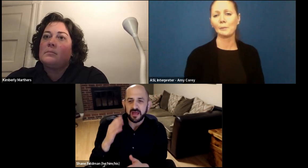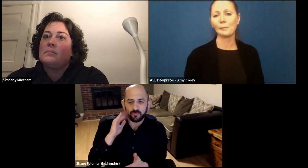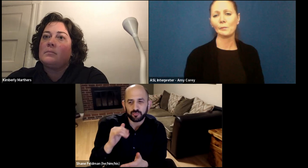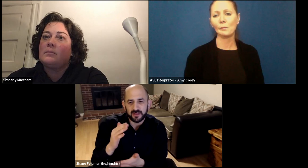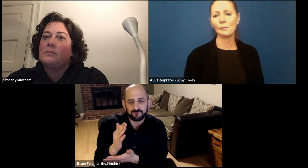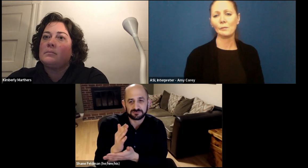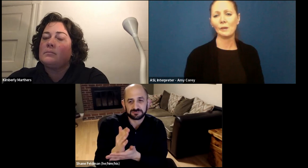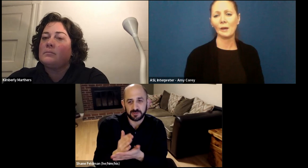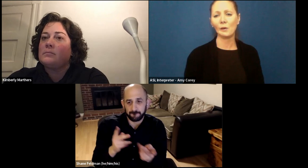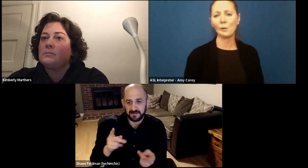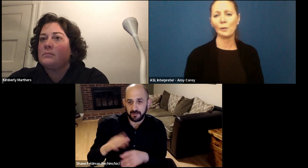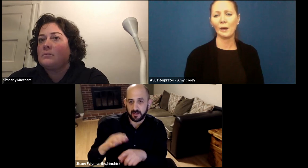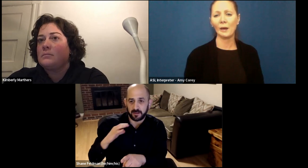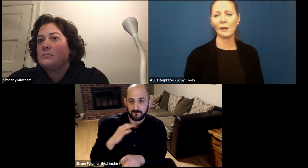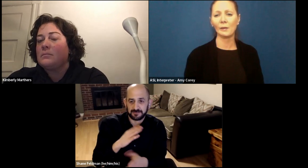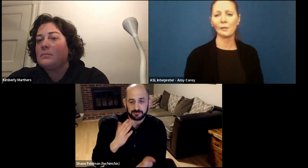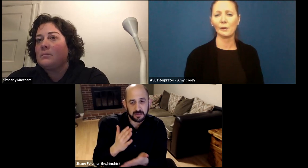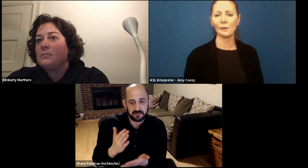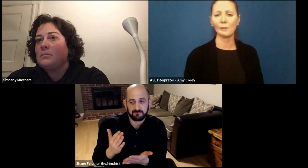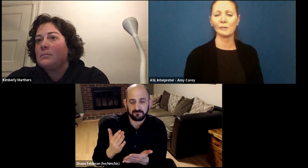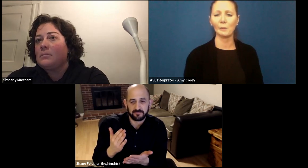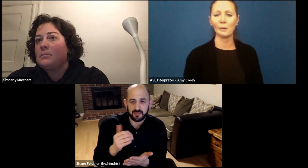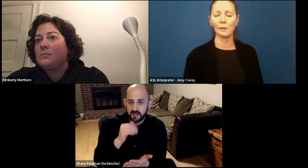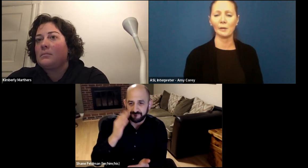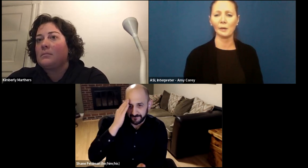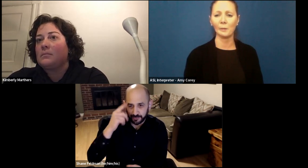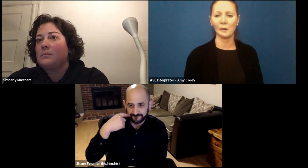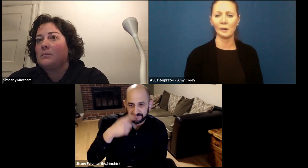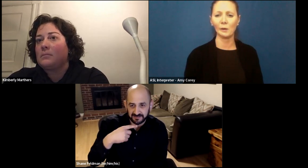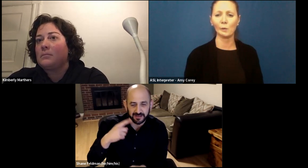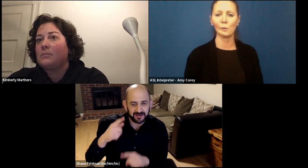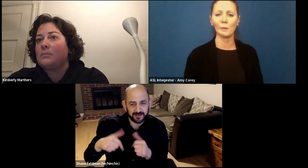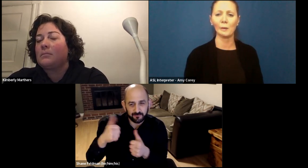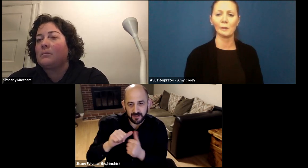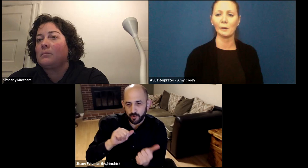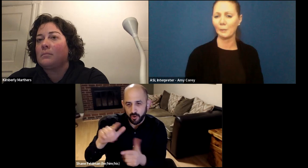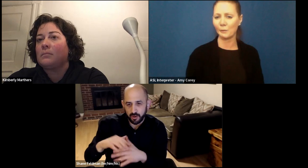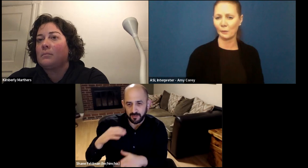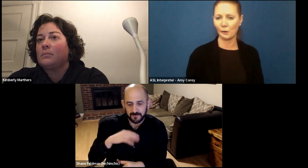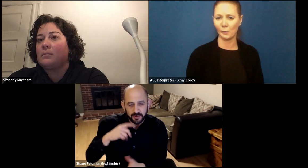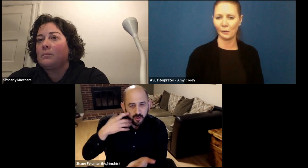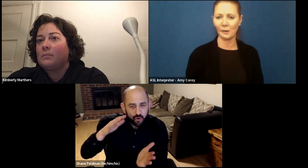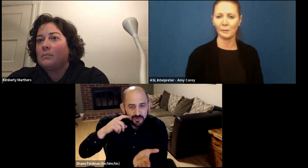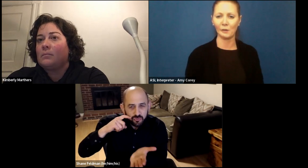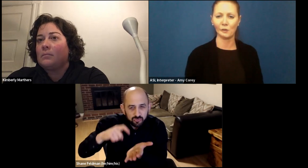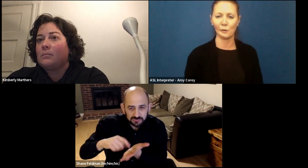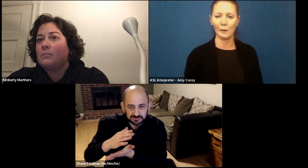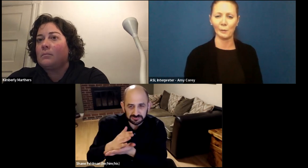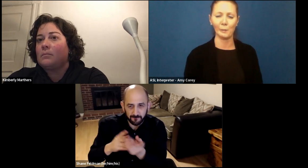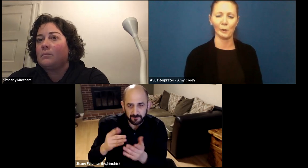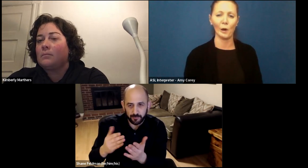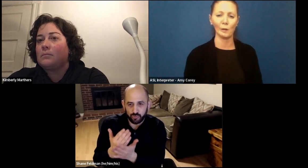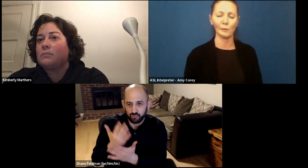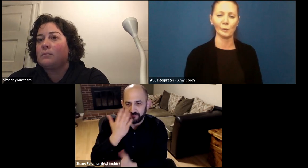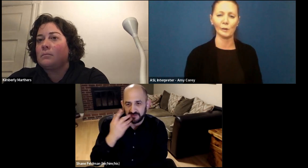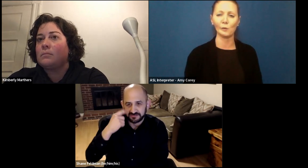I know that there have been some people on the committee who may not be familiar with me. I'm not sure if I